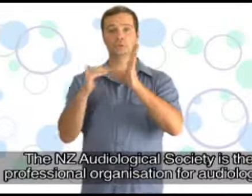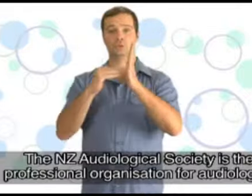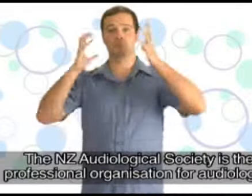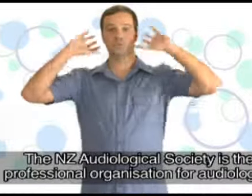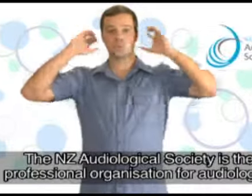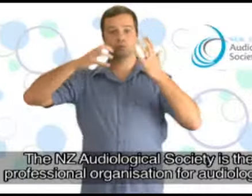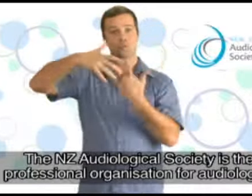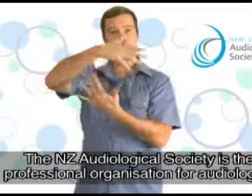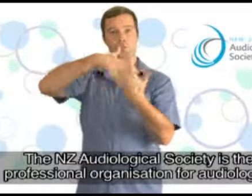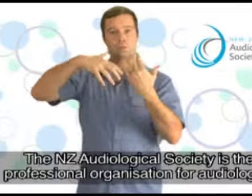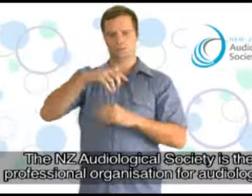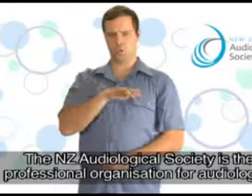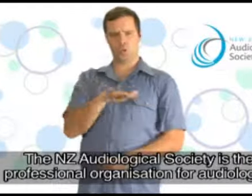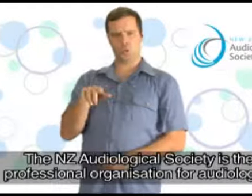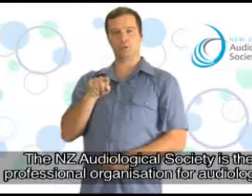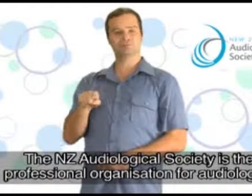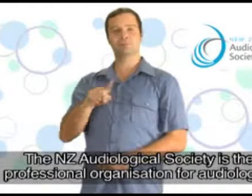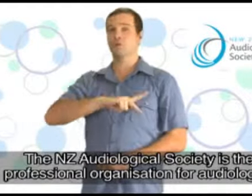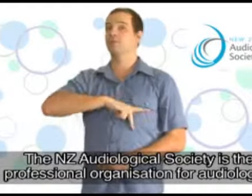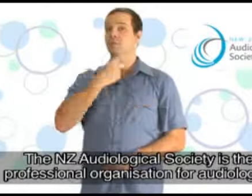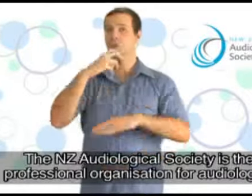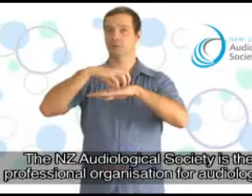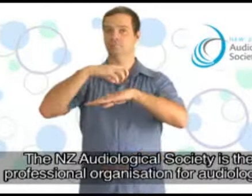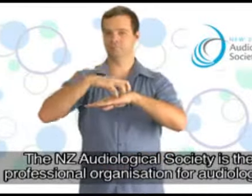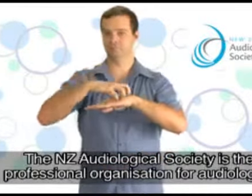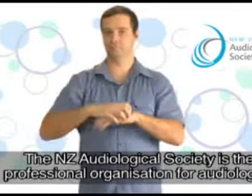The New Zealand Audiological Society is a professional organisation for audiologists